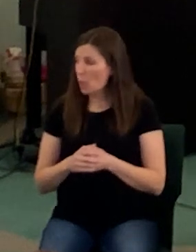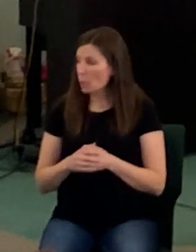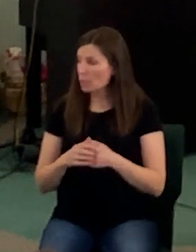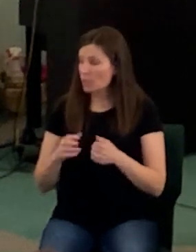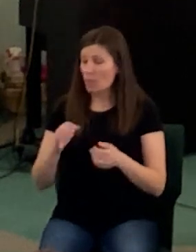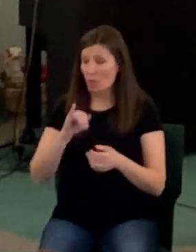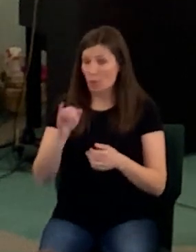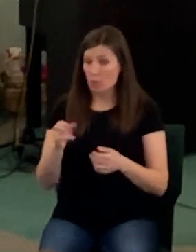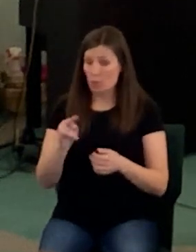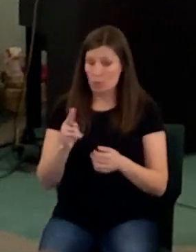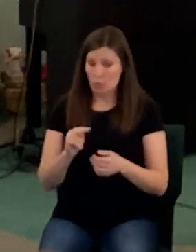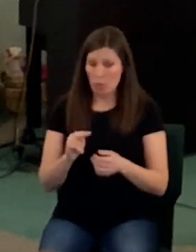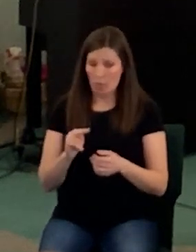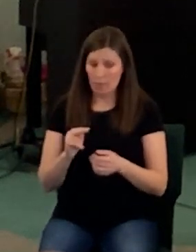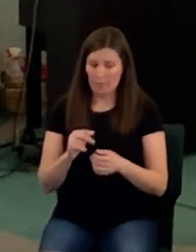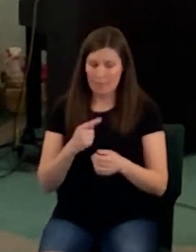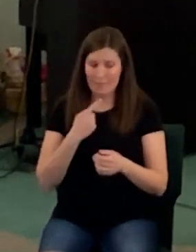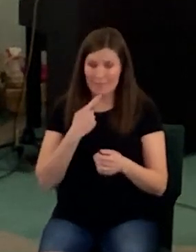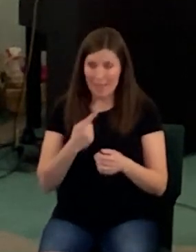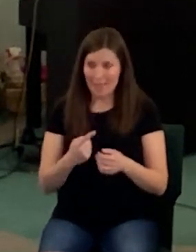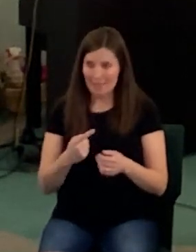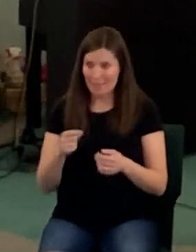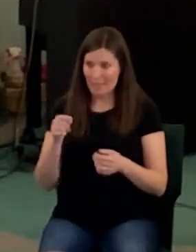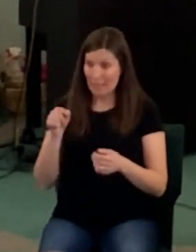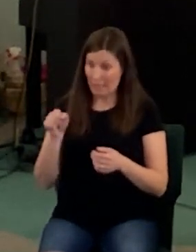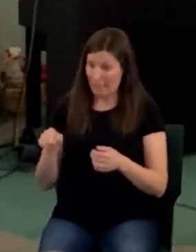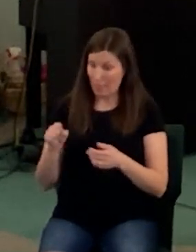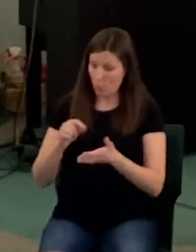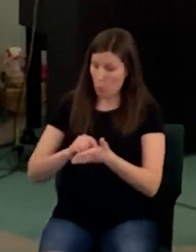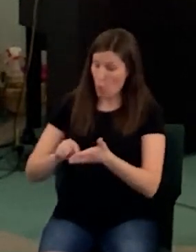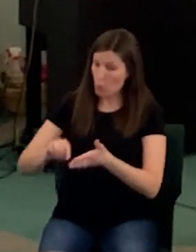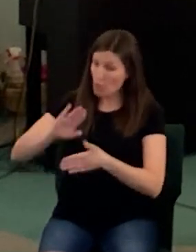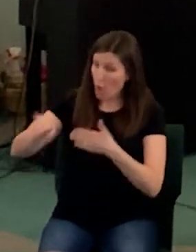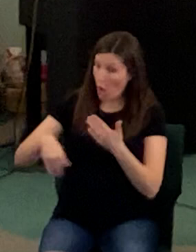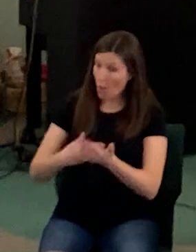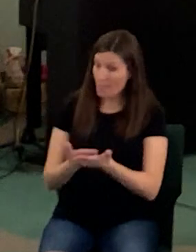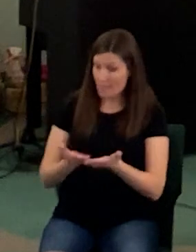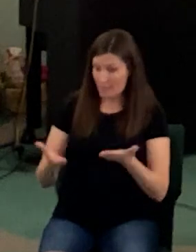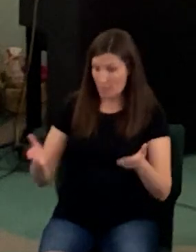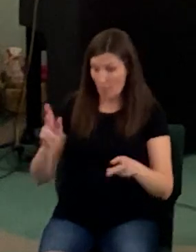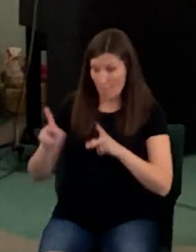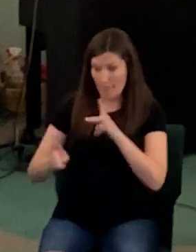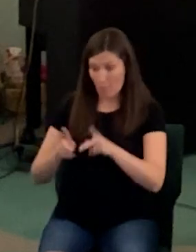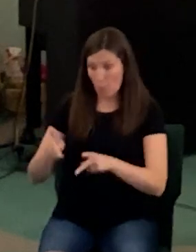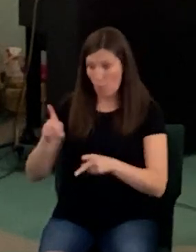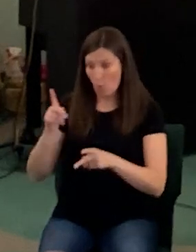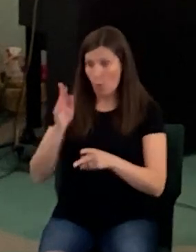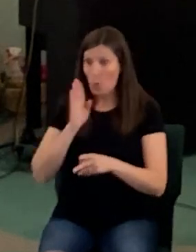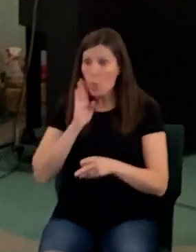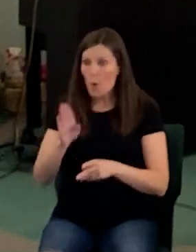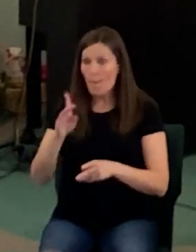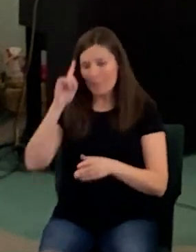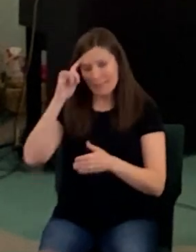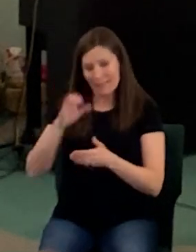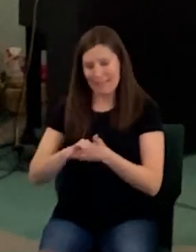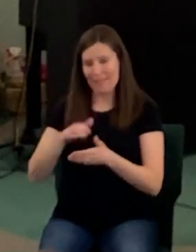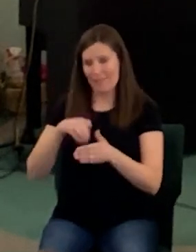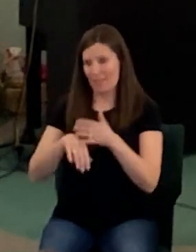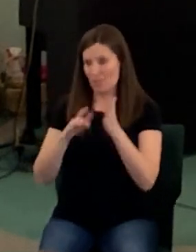where John says that he wrote all of these things so that people would believe in